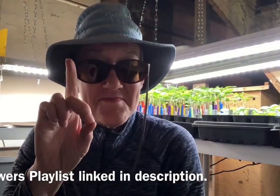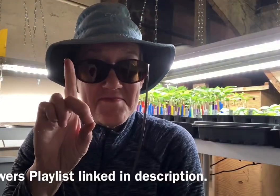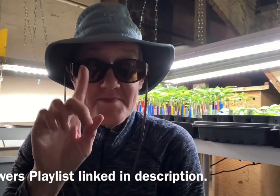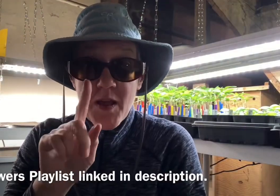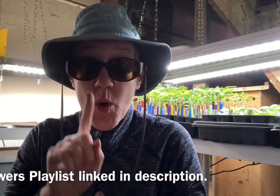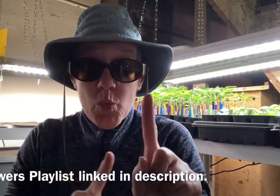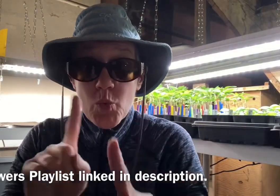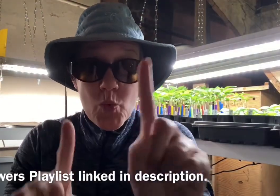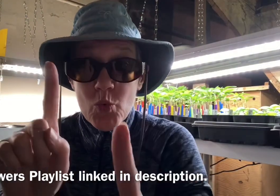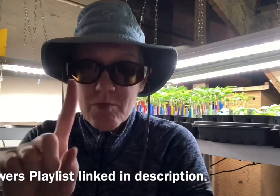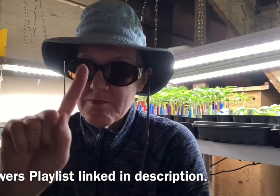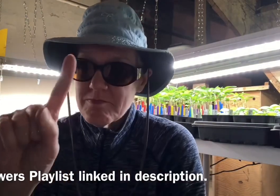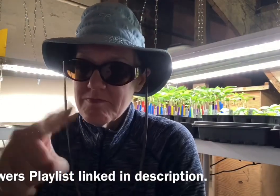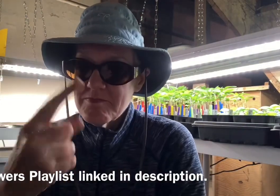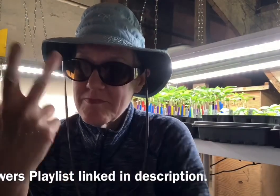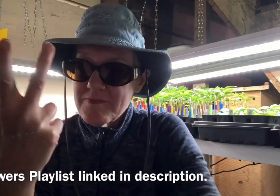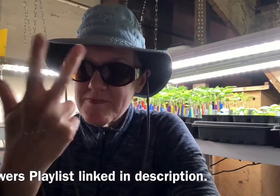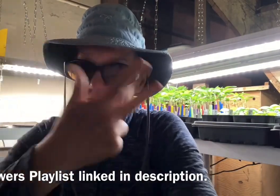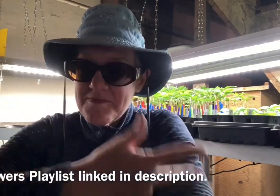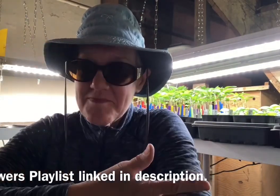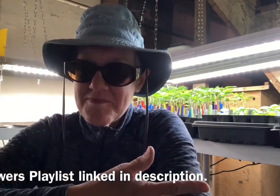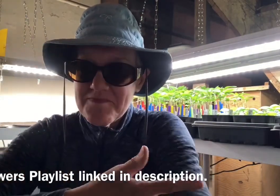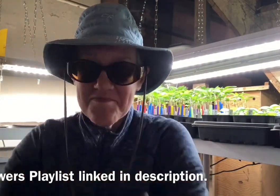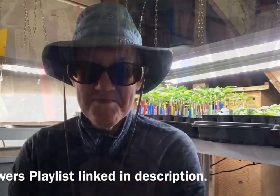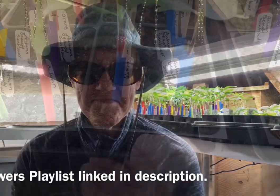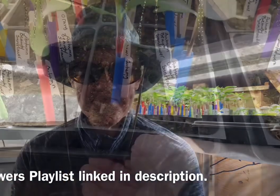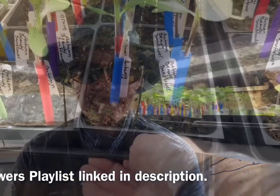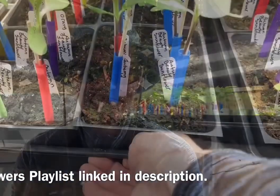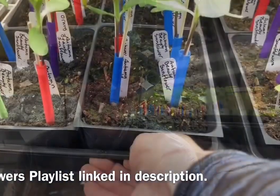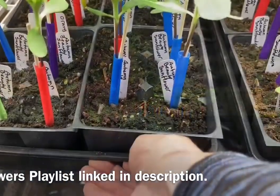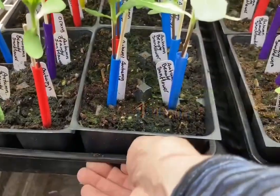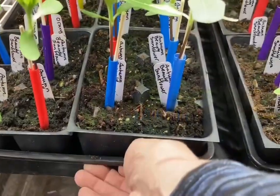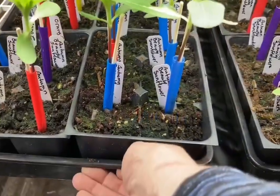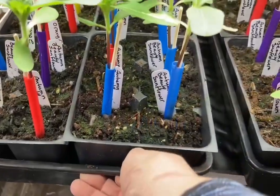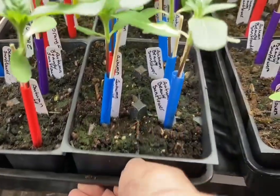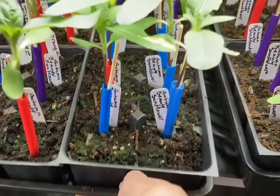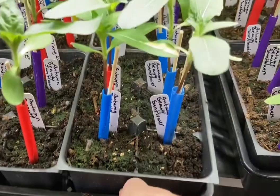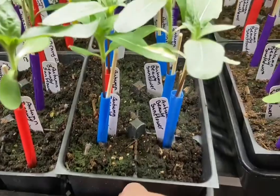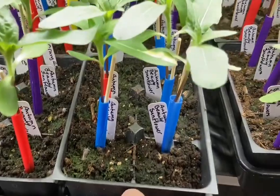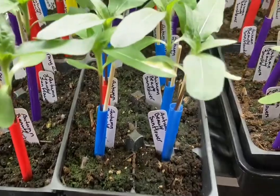and they germinated in only 3 days.